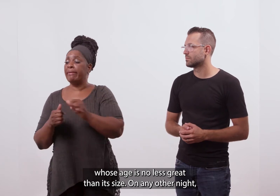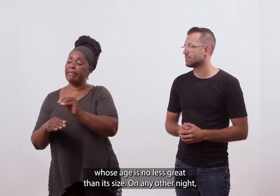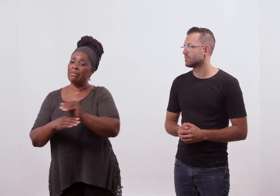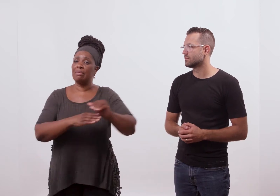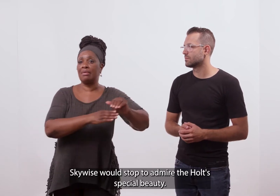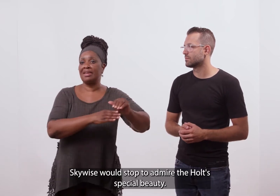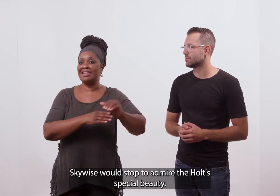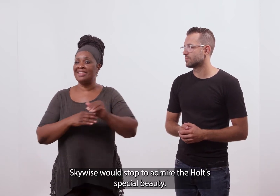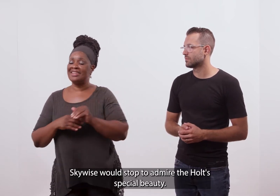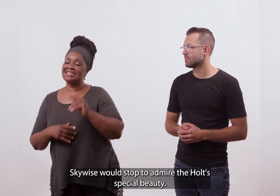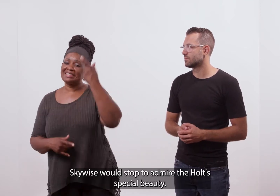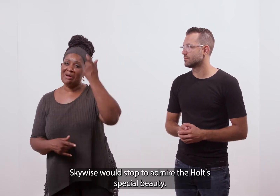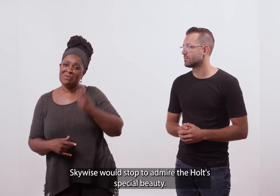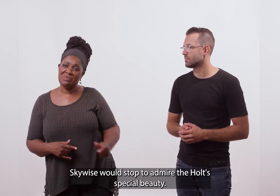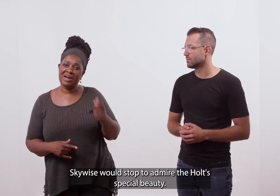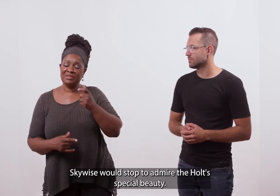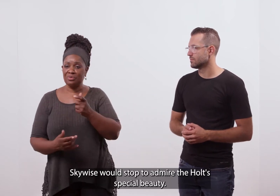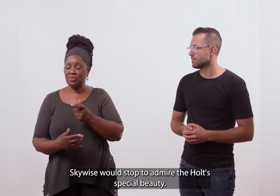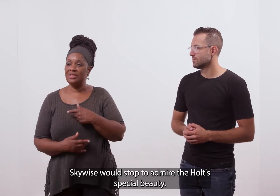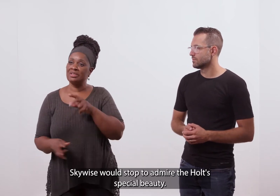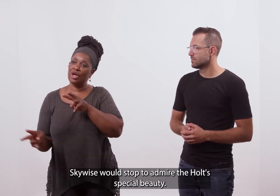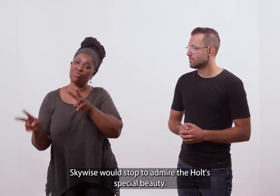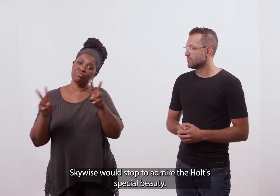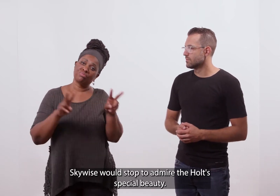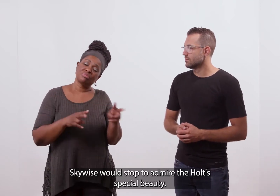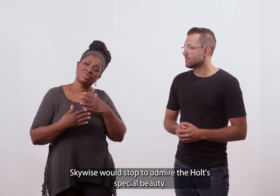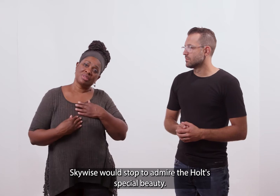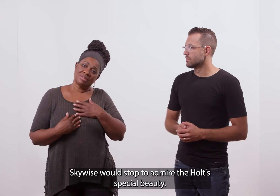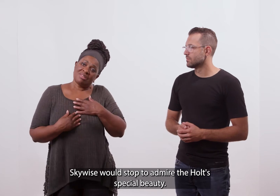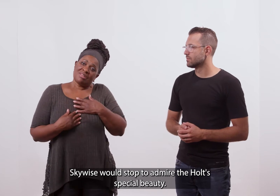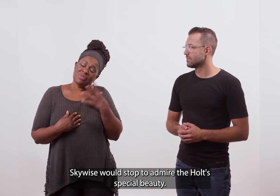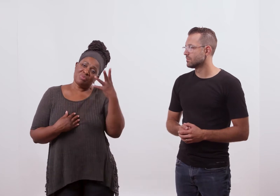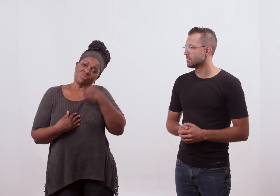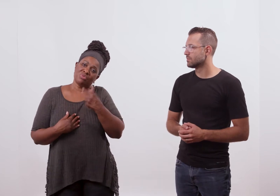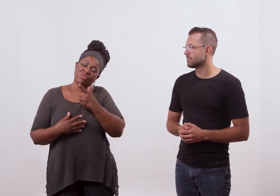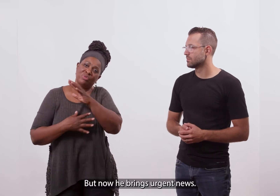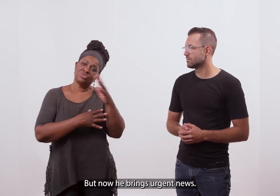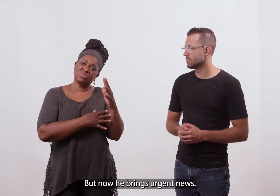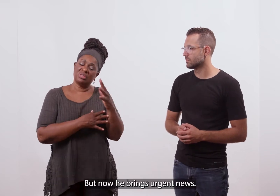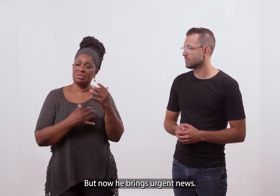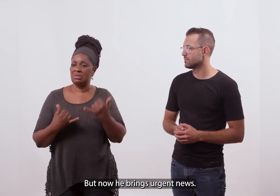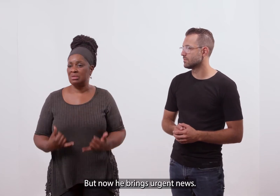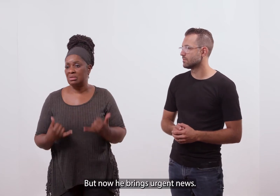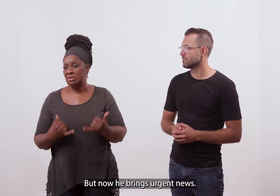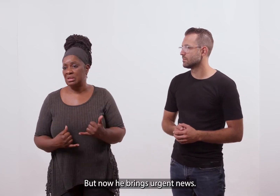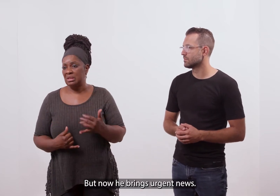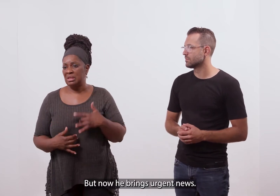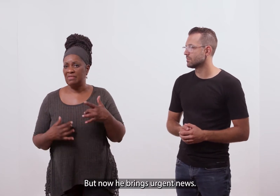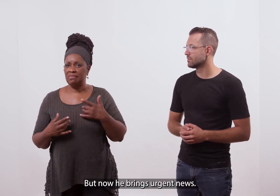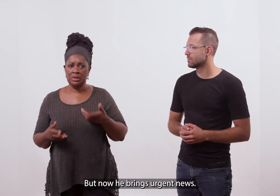night, Skywise would stop to admire the holt's special beauty. But now, he